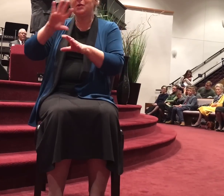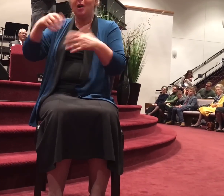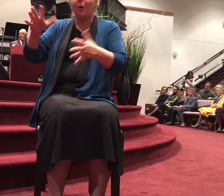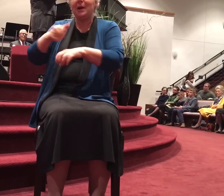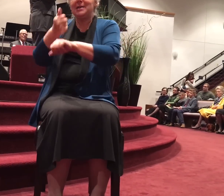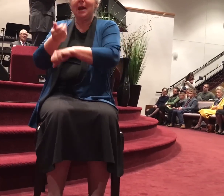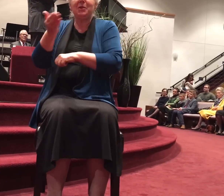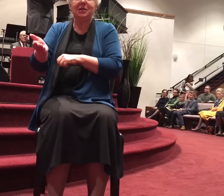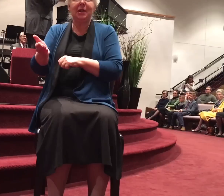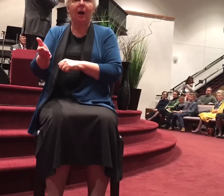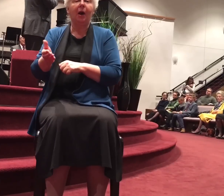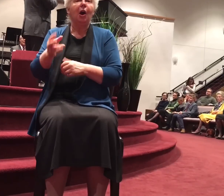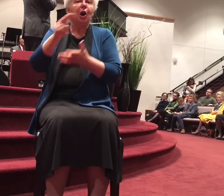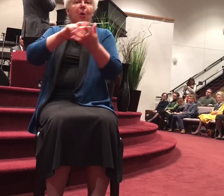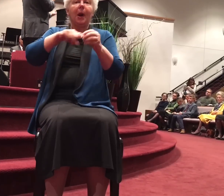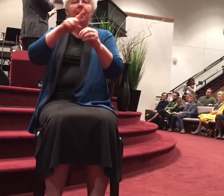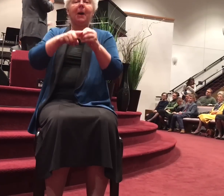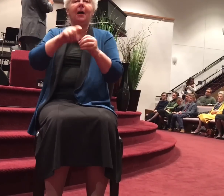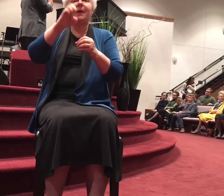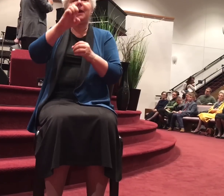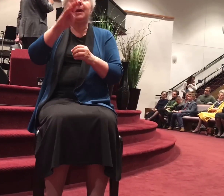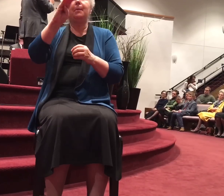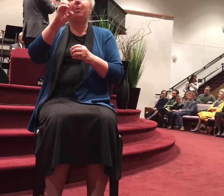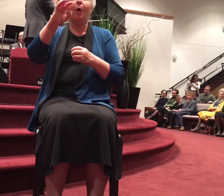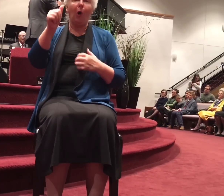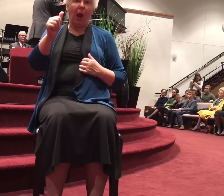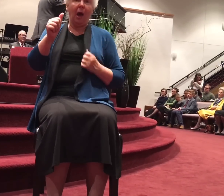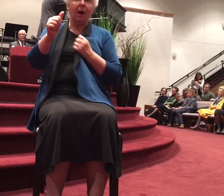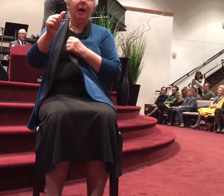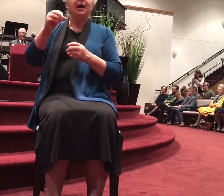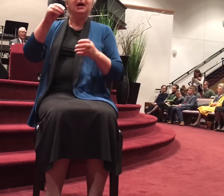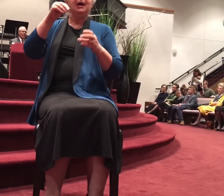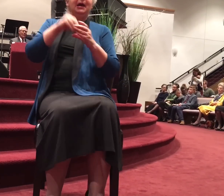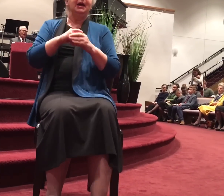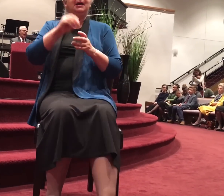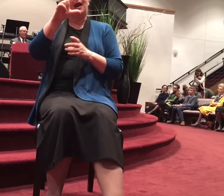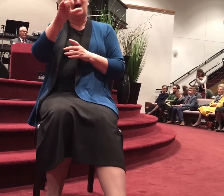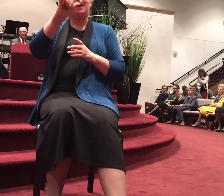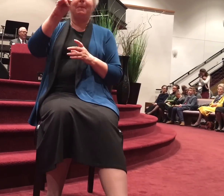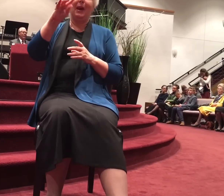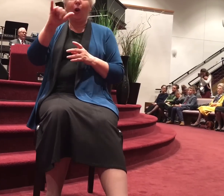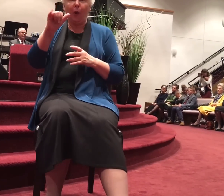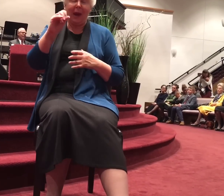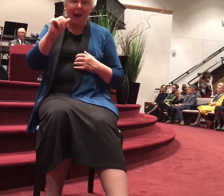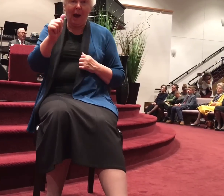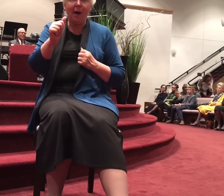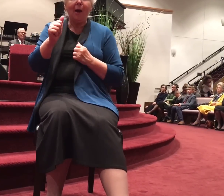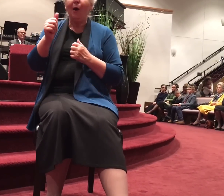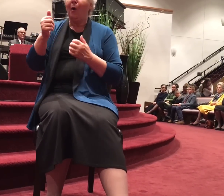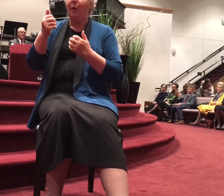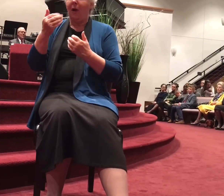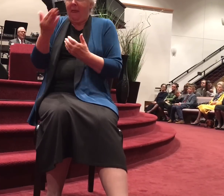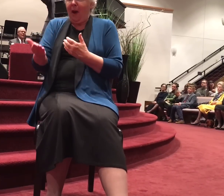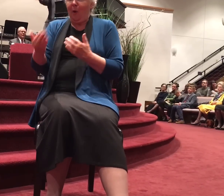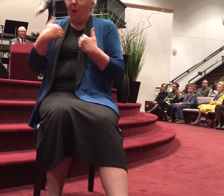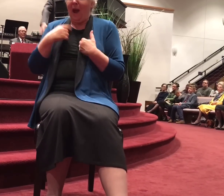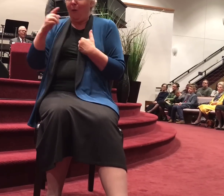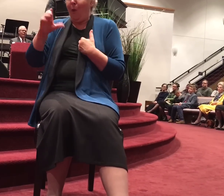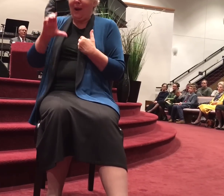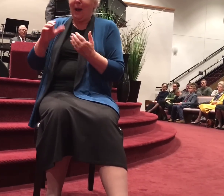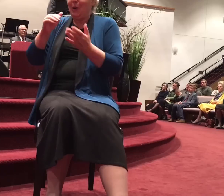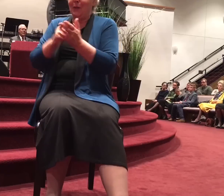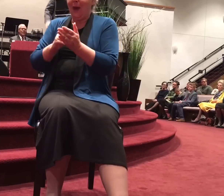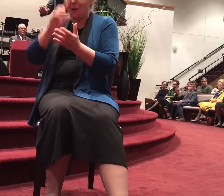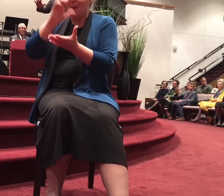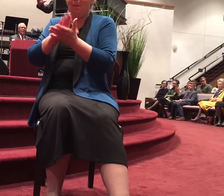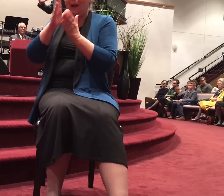couple of years ago the Ebola virus in Liberia that killed so many people. We have 100,000 believers in Liberia. We have a medical